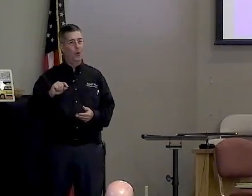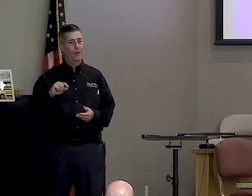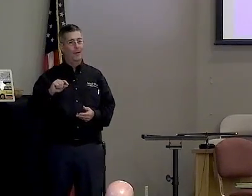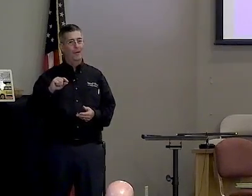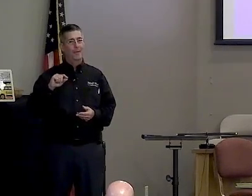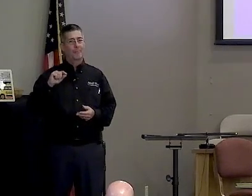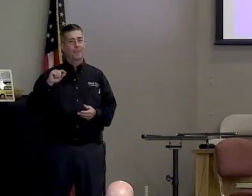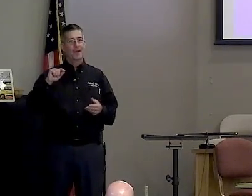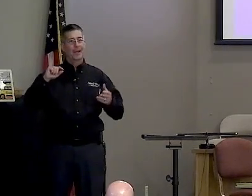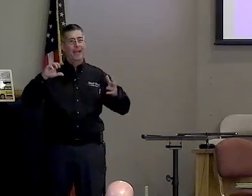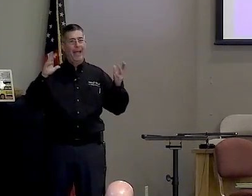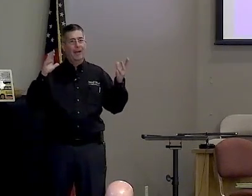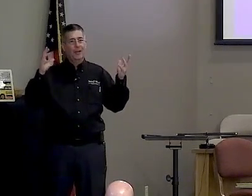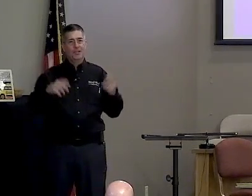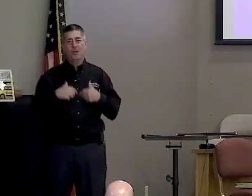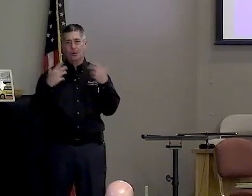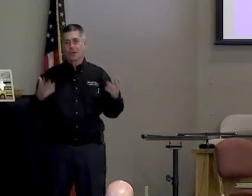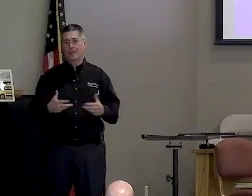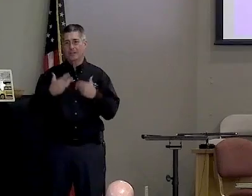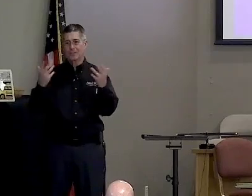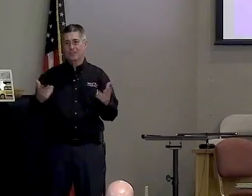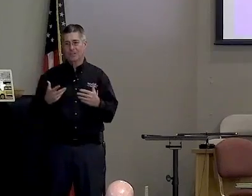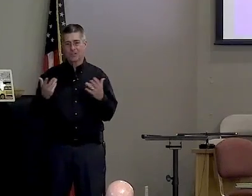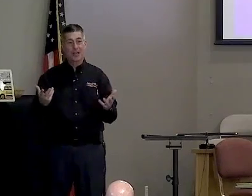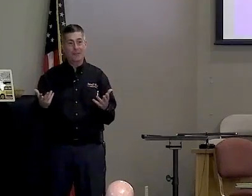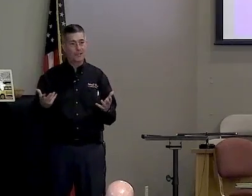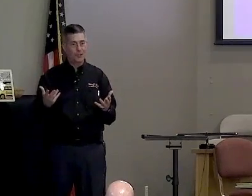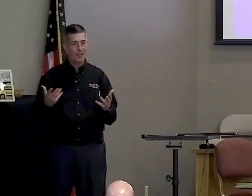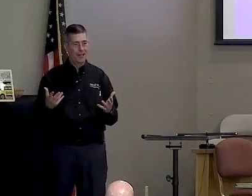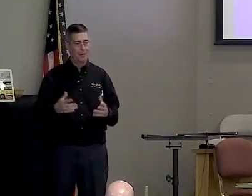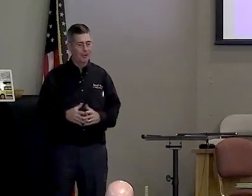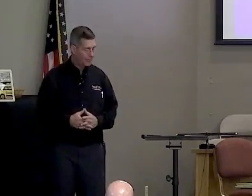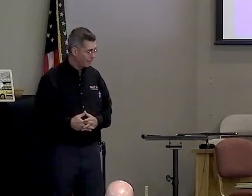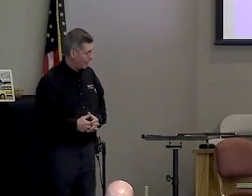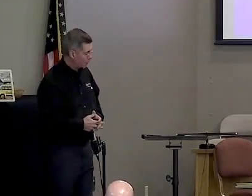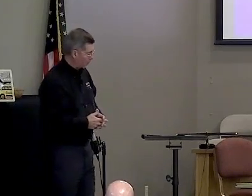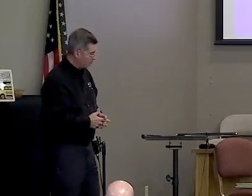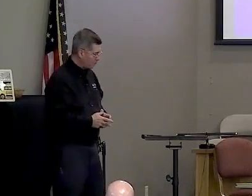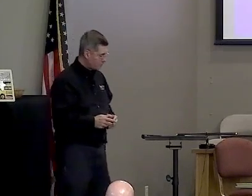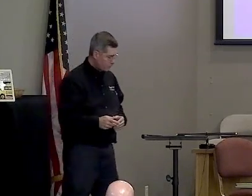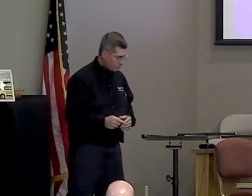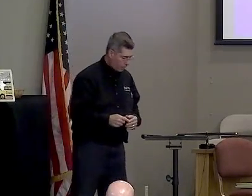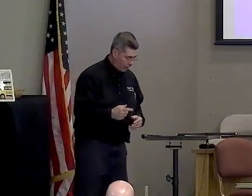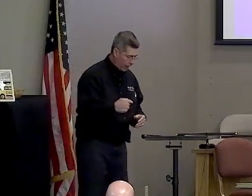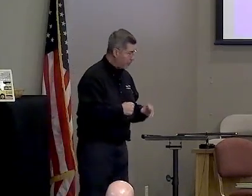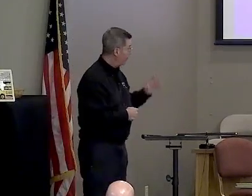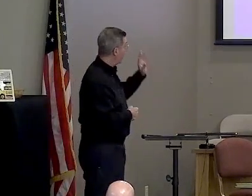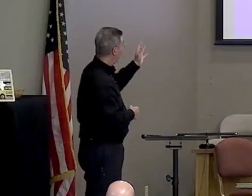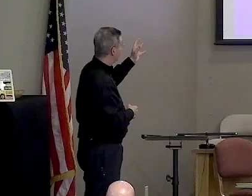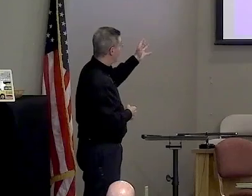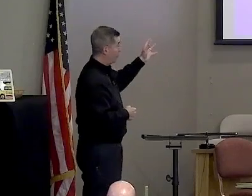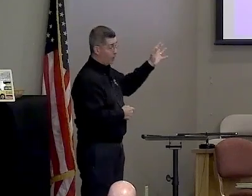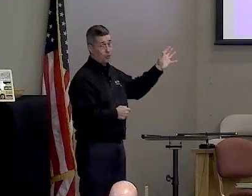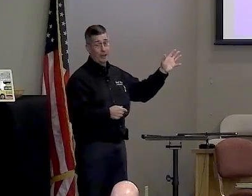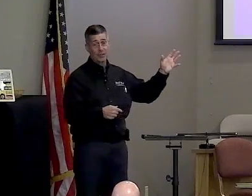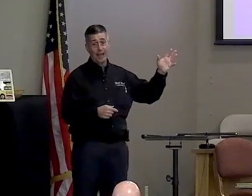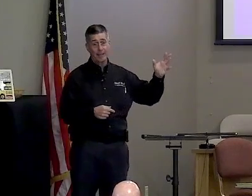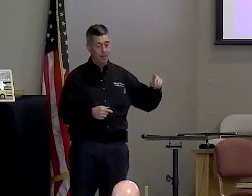how to deal with all this stuff that you're dealing with. And so in many ways, the deaf ministry is like this.